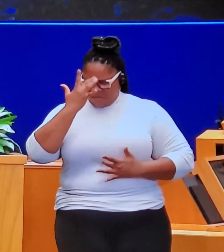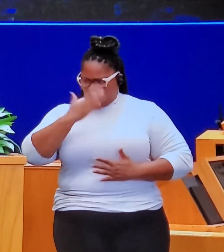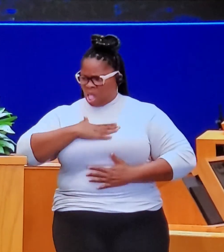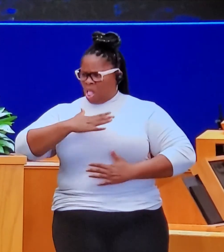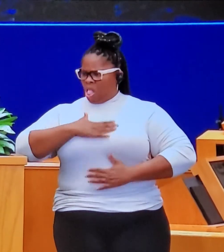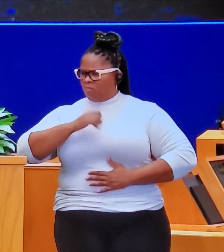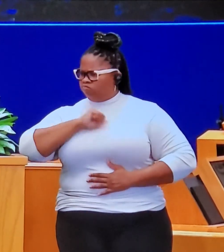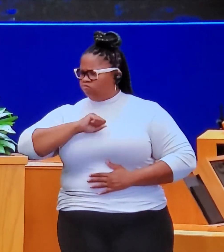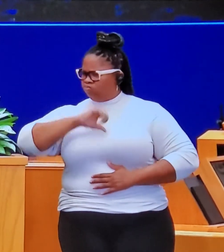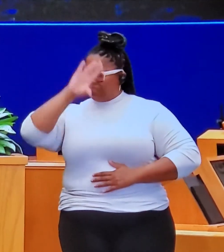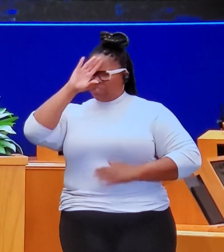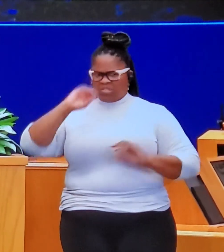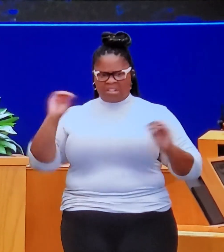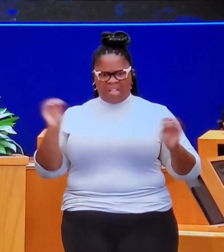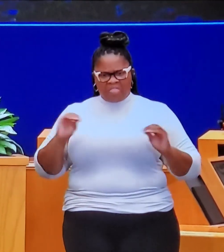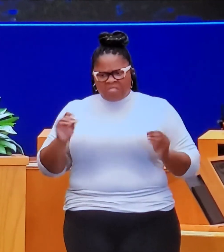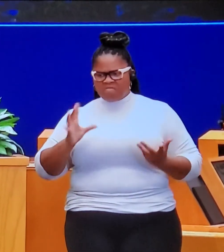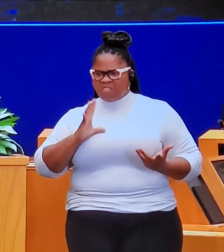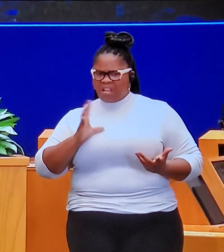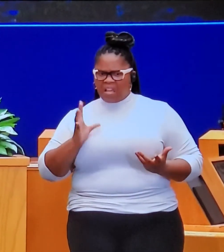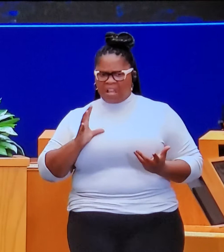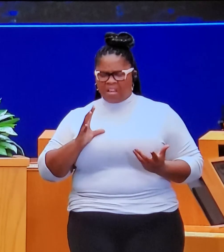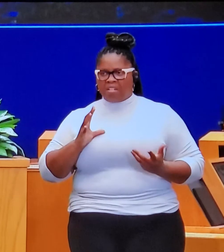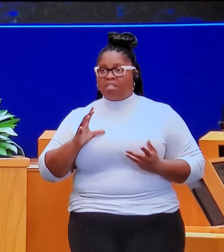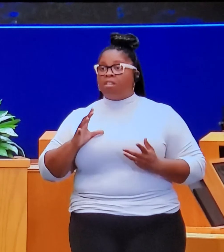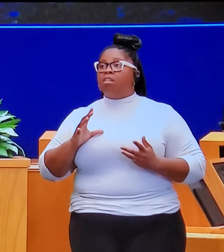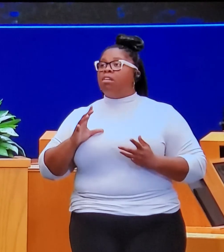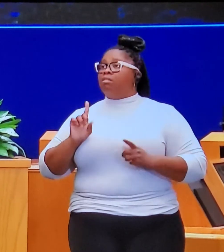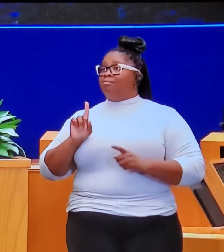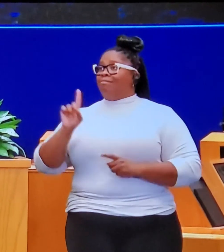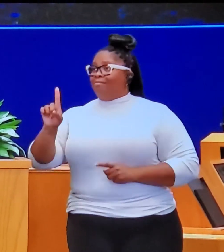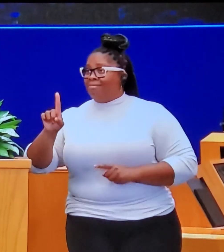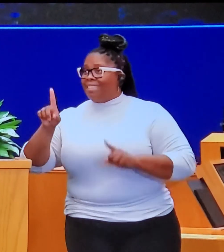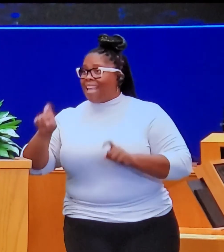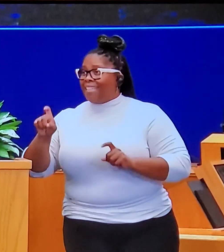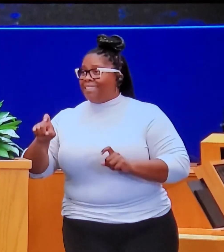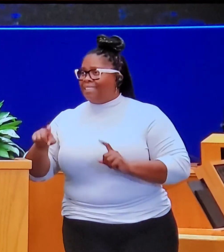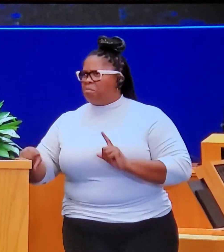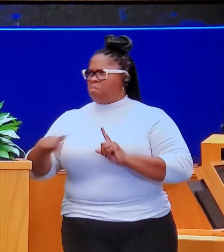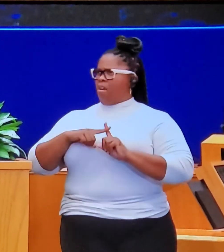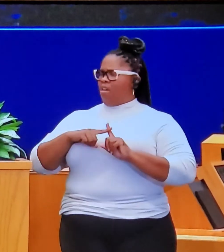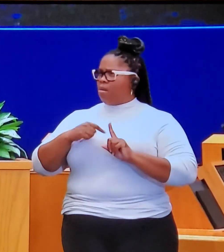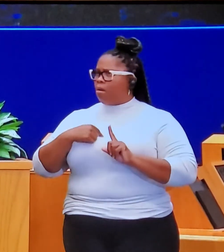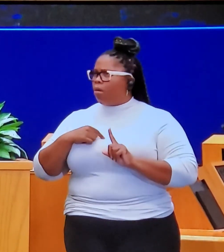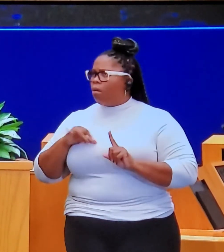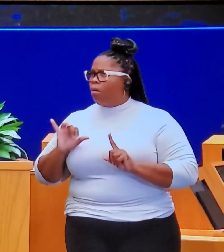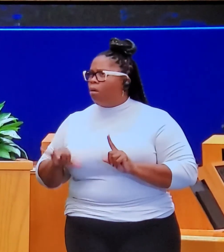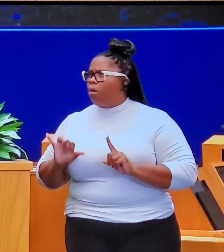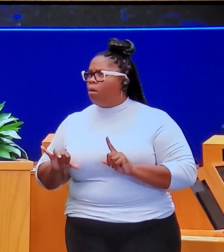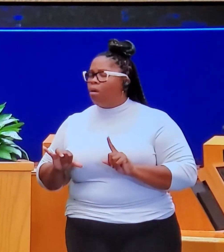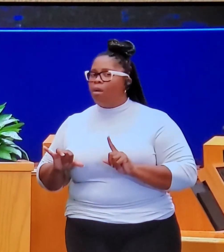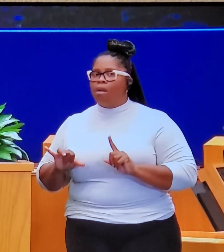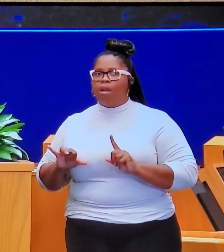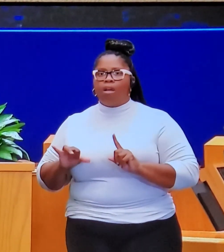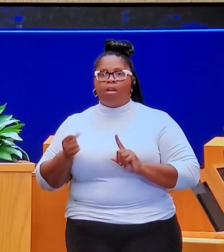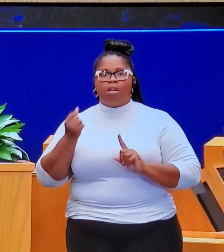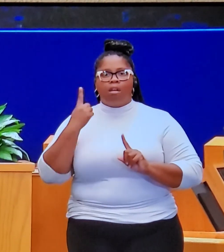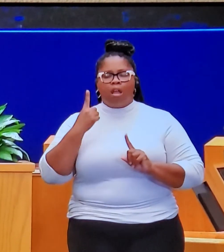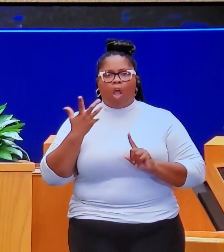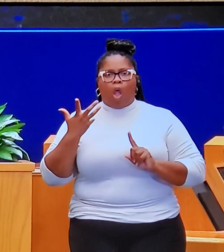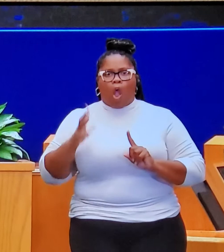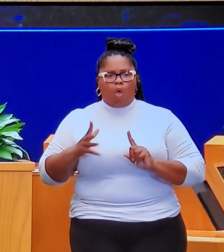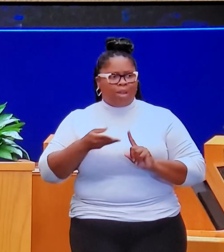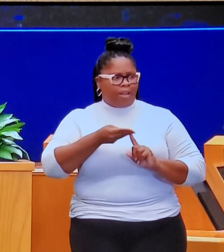respiratory illness. When they're tested, they end up being positive, and it ends up that they've also transmitted, even though